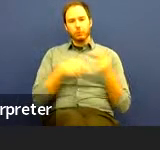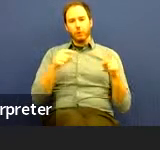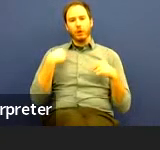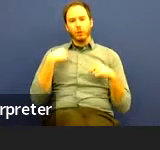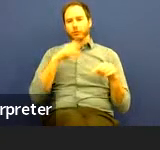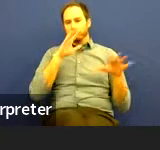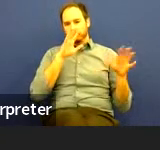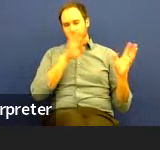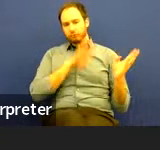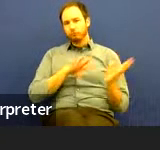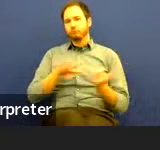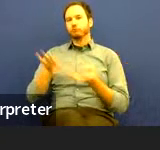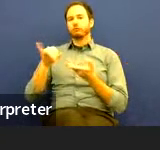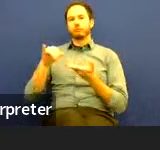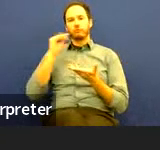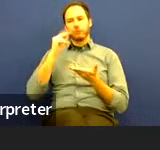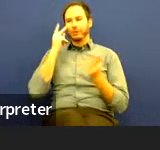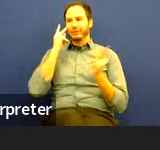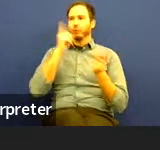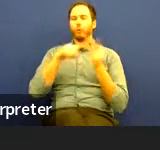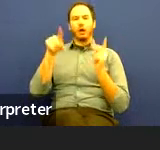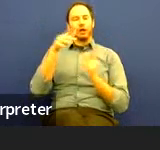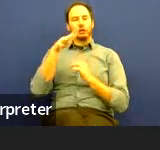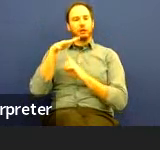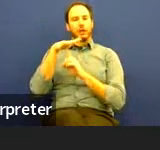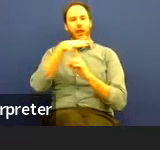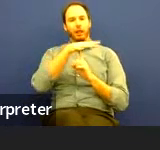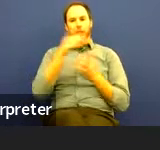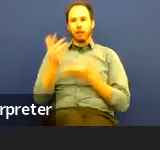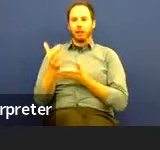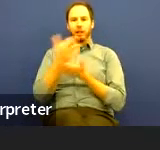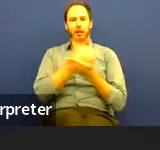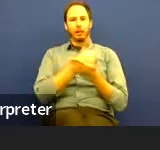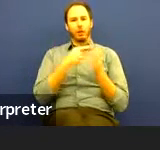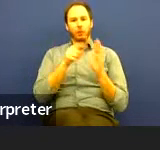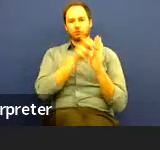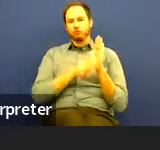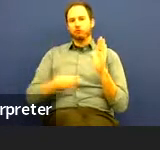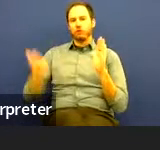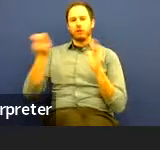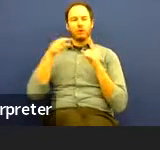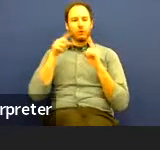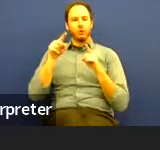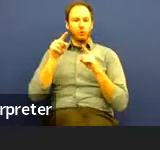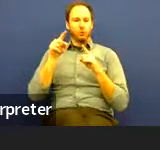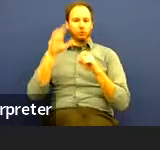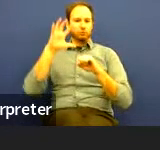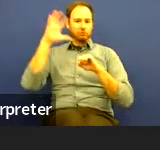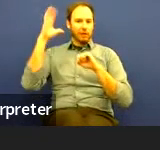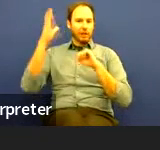to see what these aliens have collected as they've traveled throughout the galaxies.